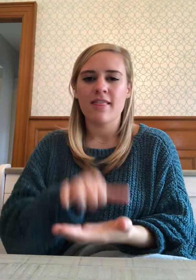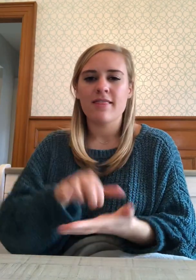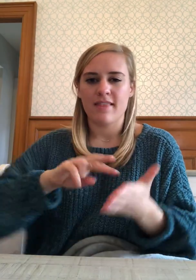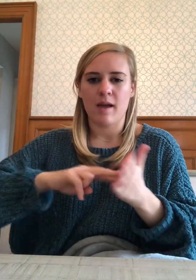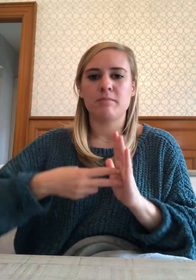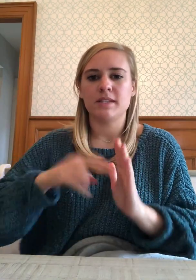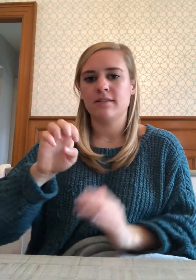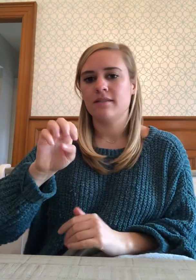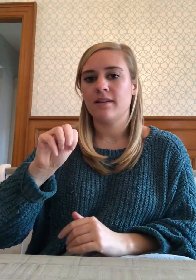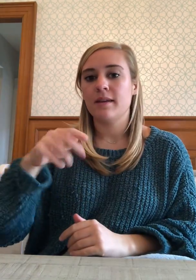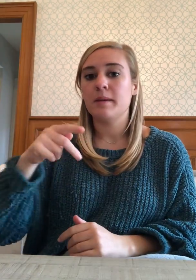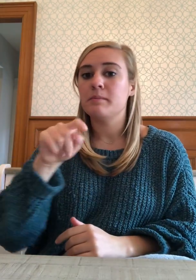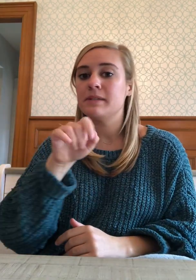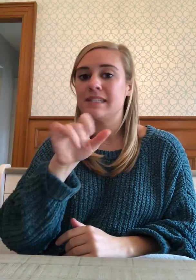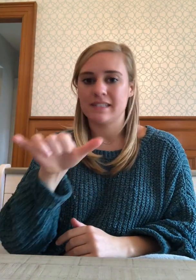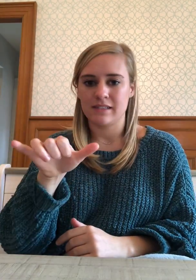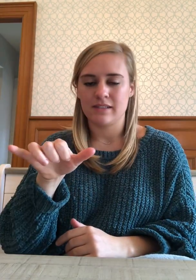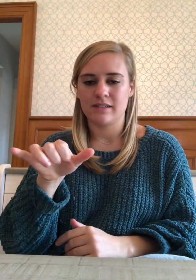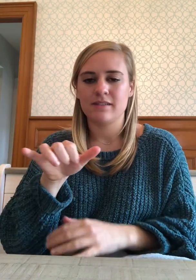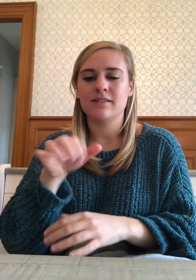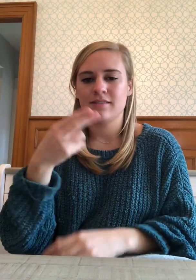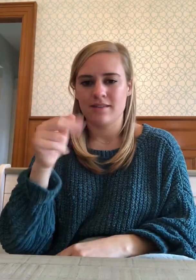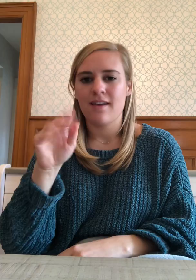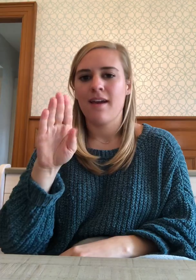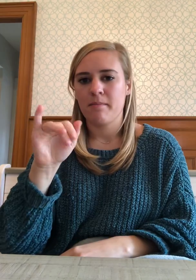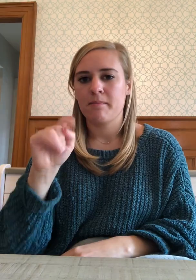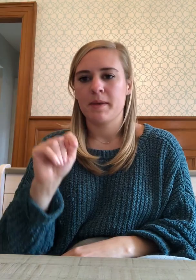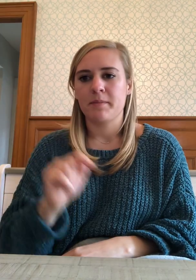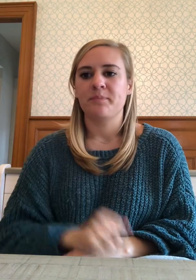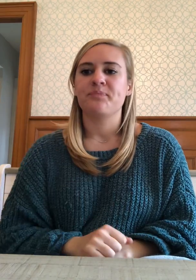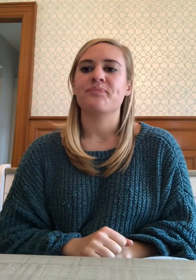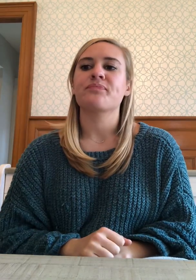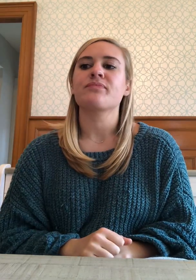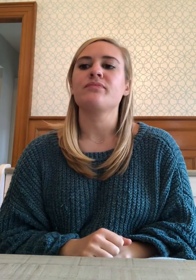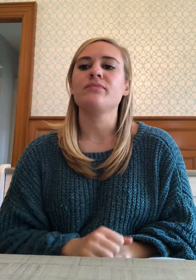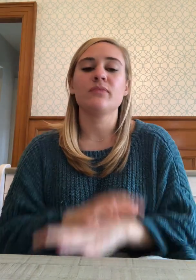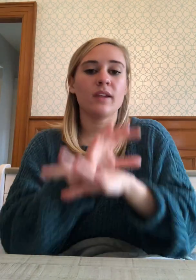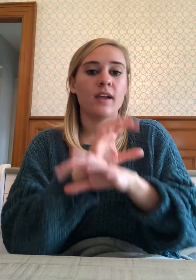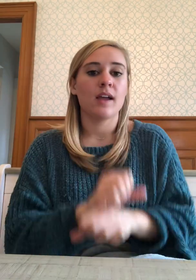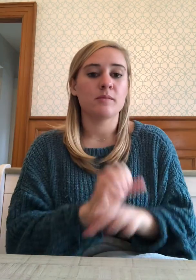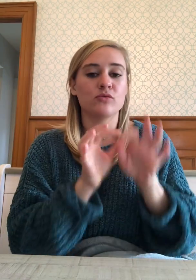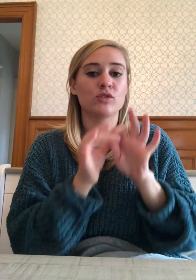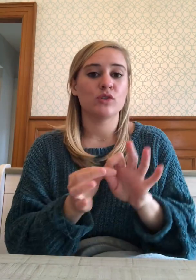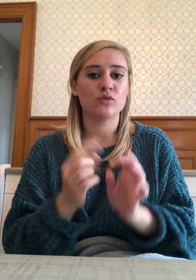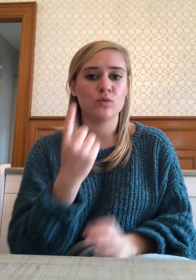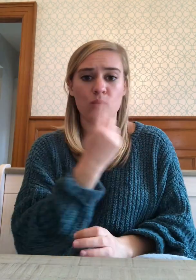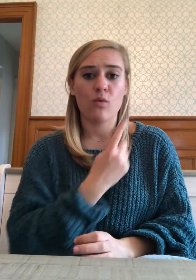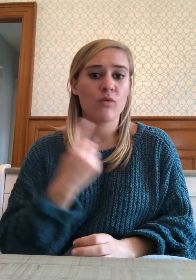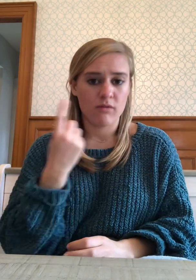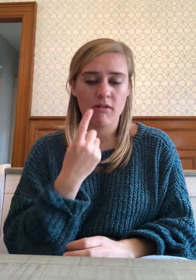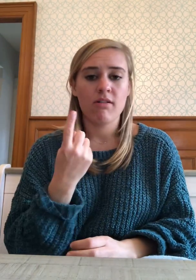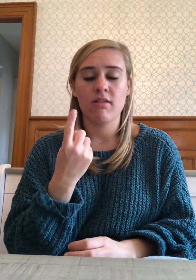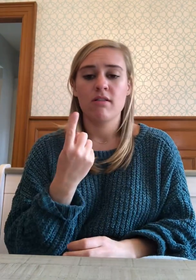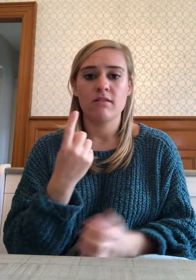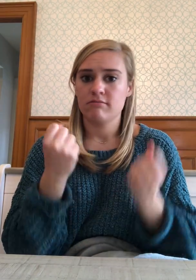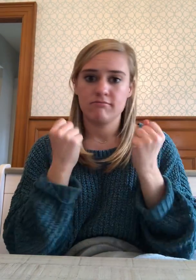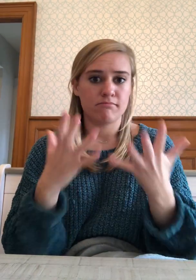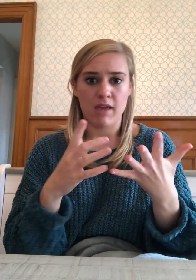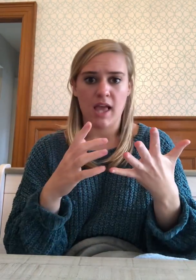Habits associated with oral gratification are many, but we're going to focus on the thumb-sucking